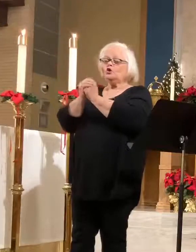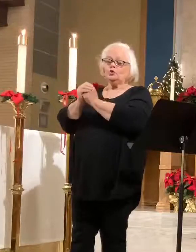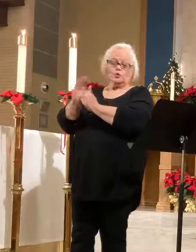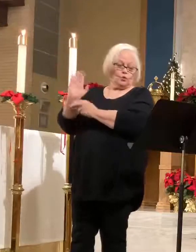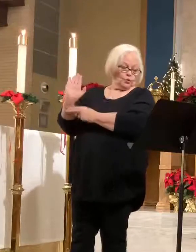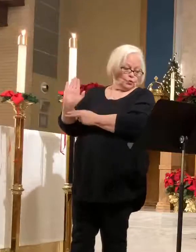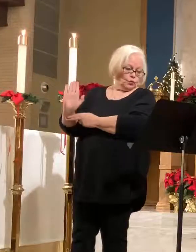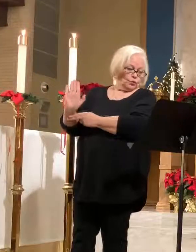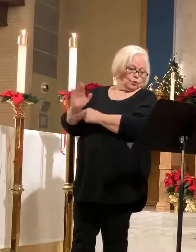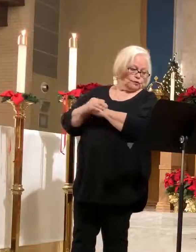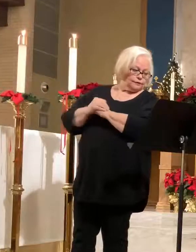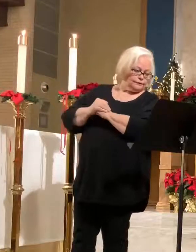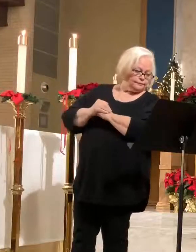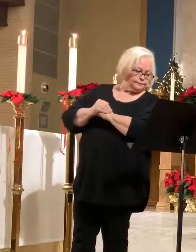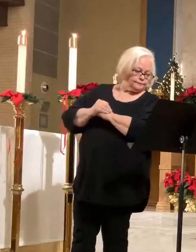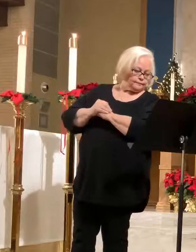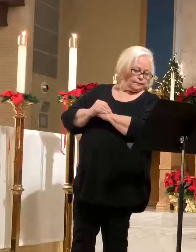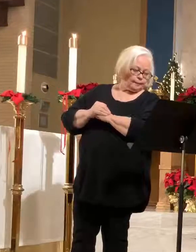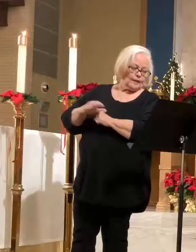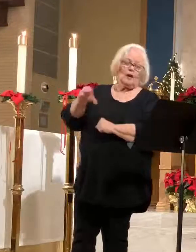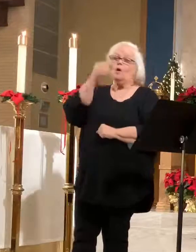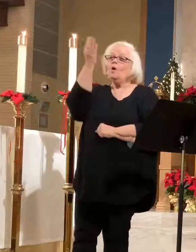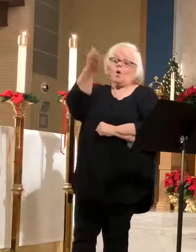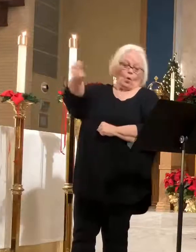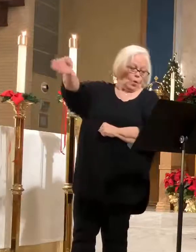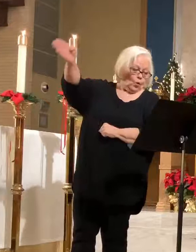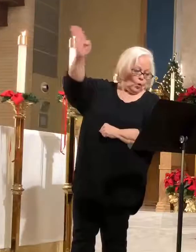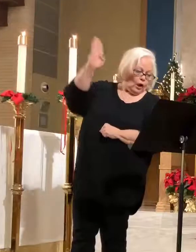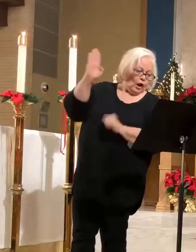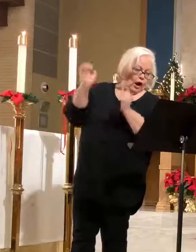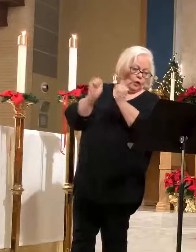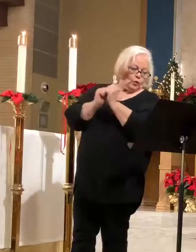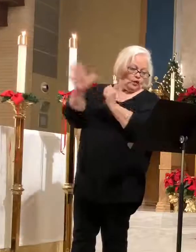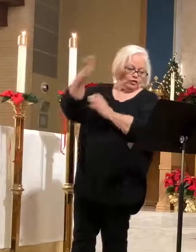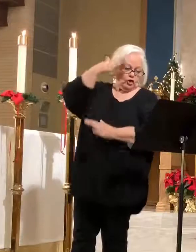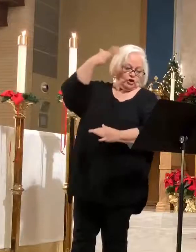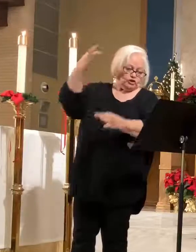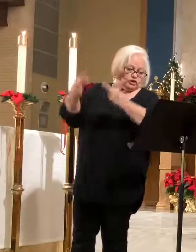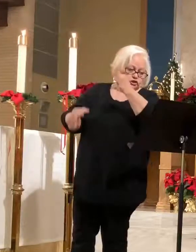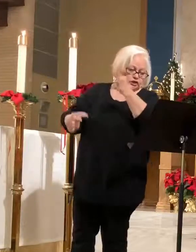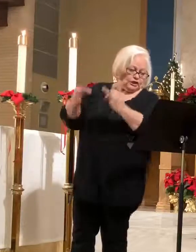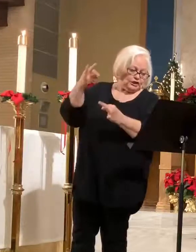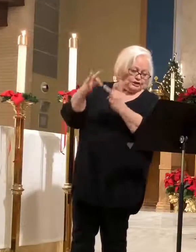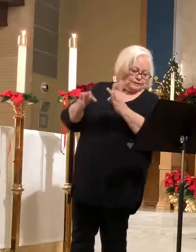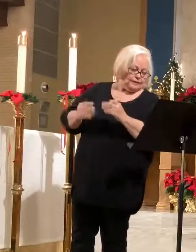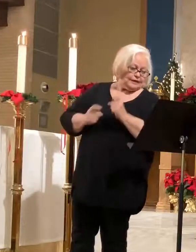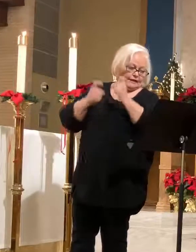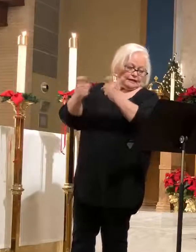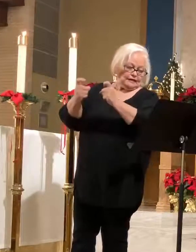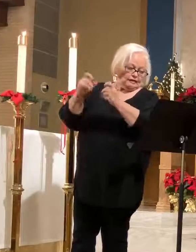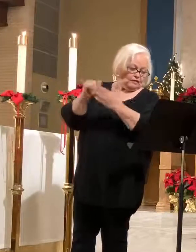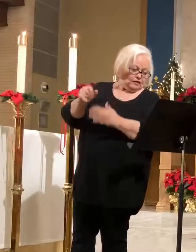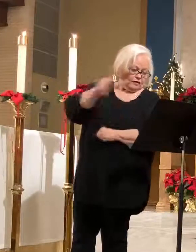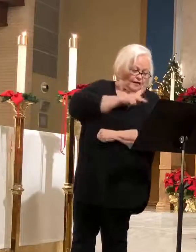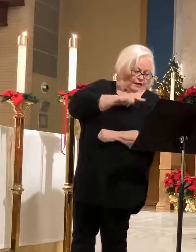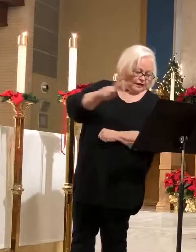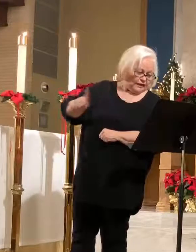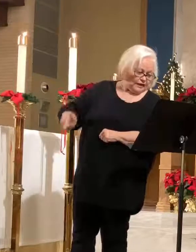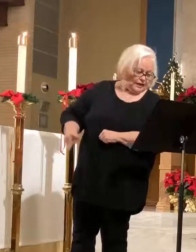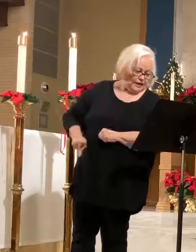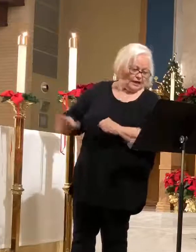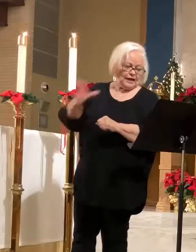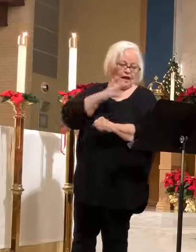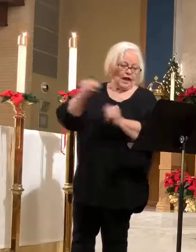you. O God, with your judgment endow the king, and with your justice